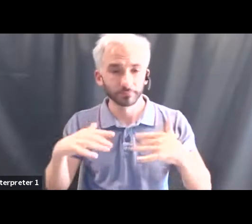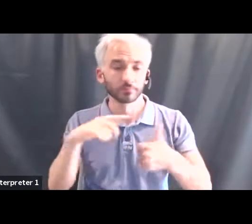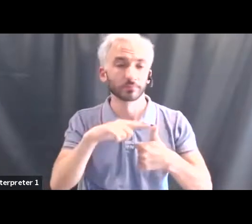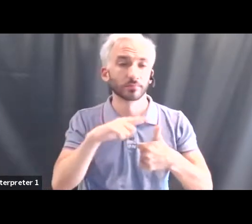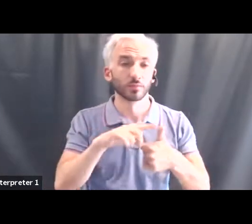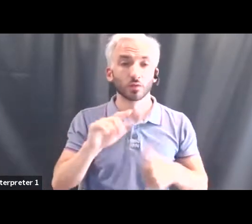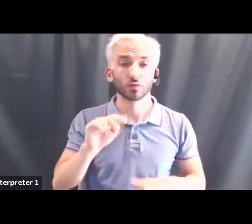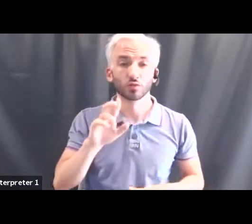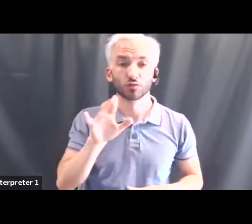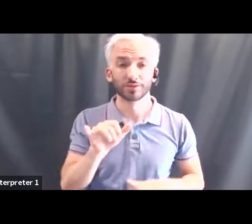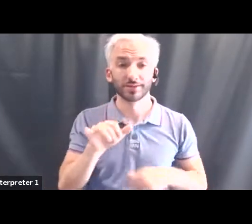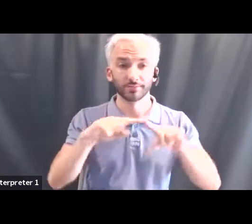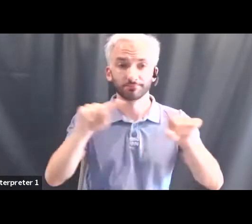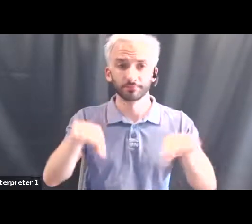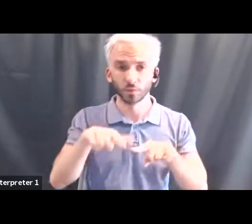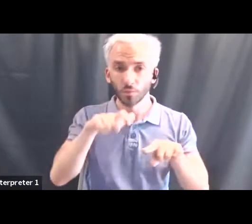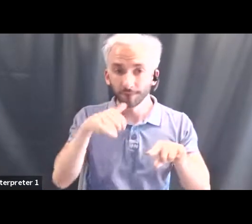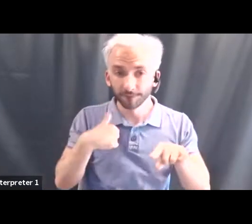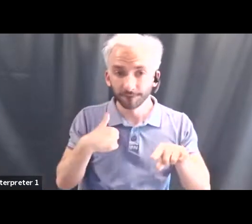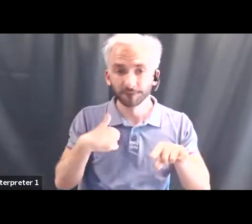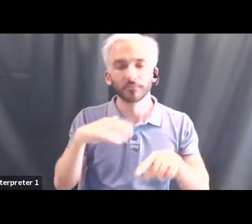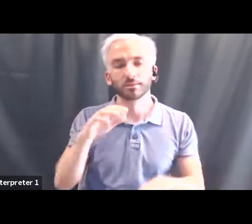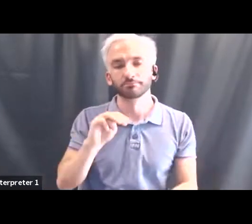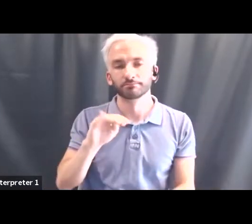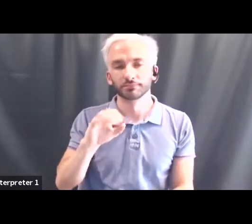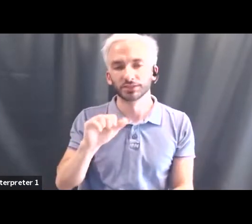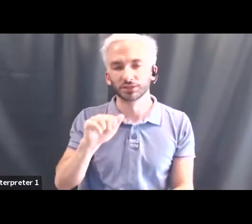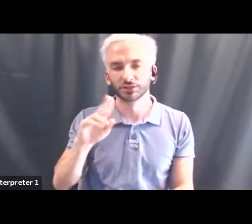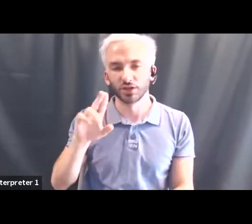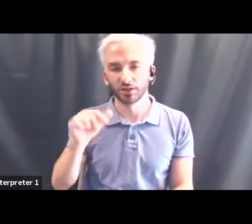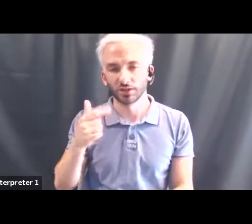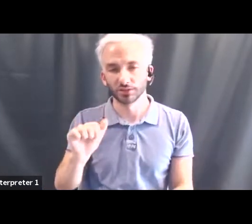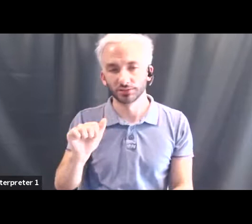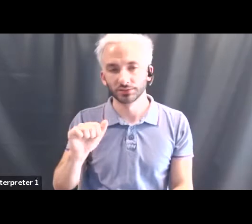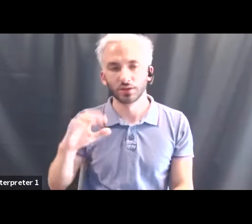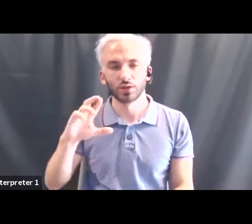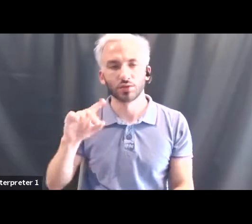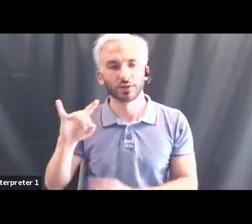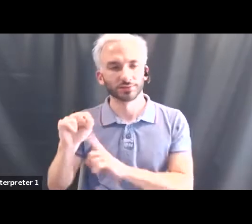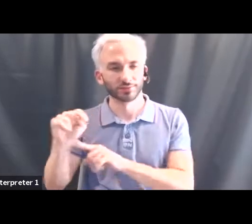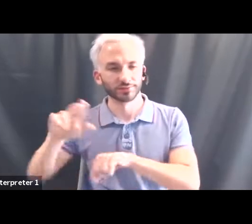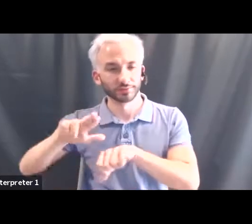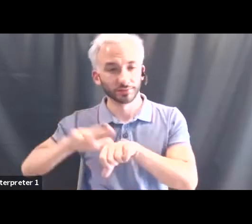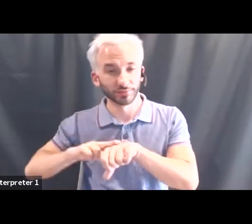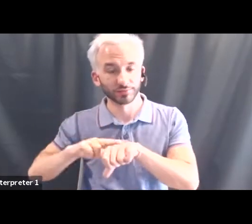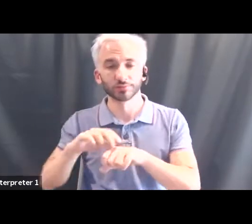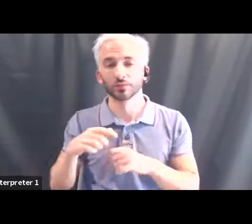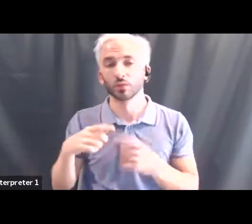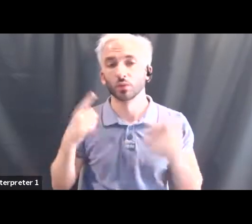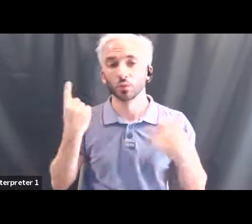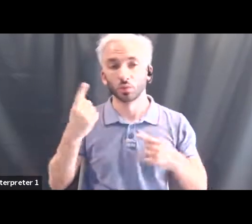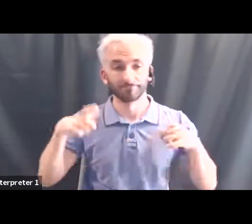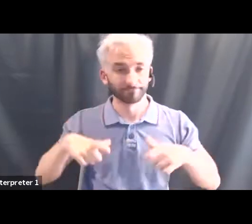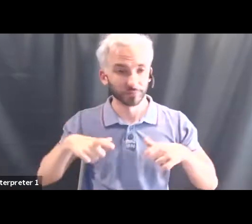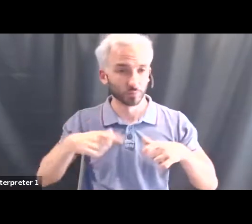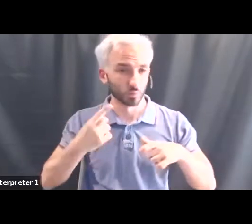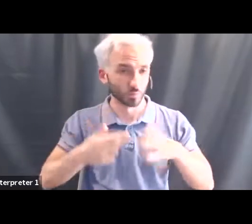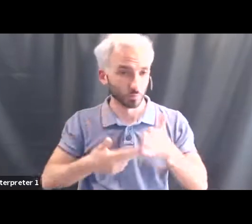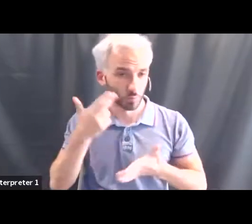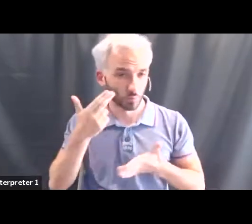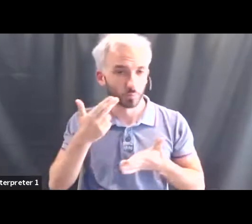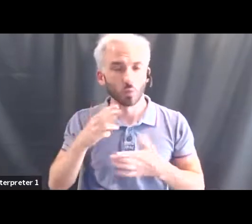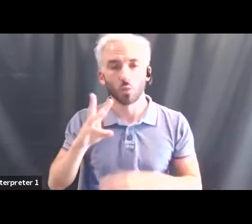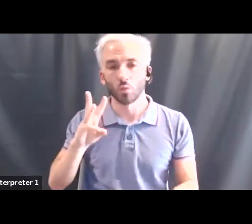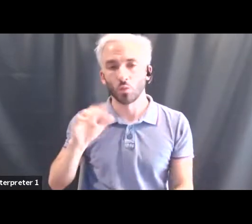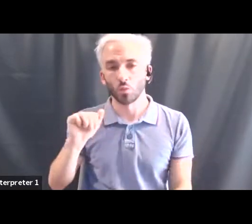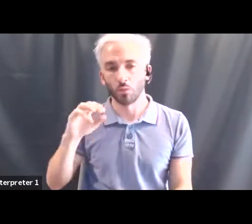Credit First Nation. This territory is subject of the Dish with One Spoon Wampum Belt Covenant, an agreement to